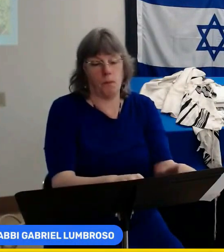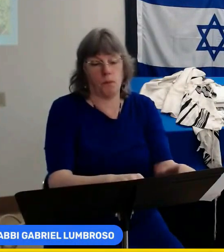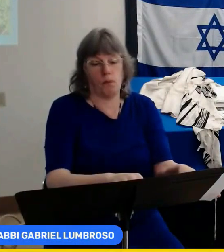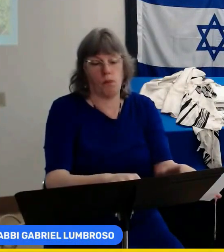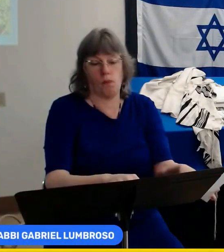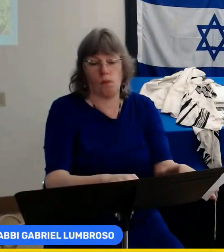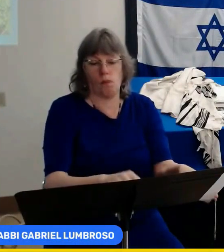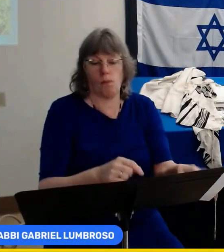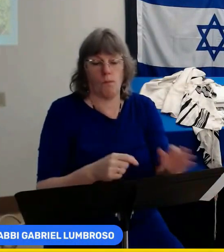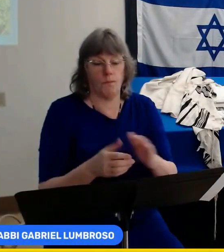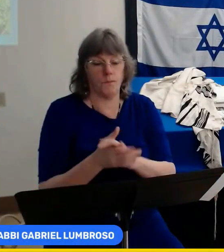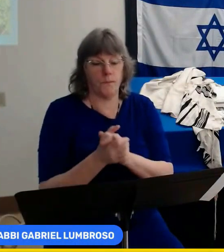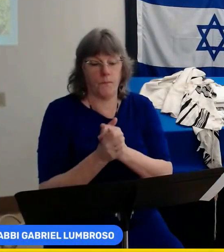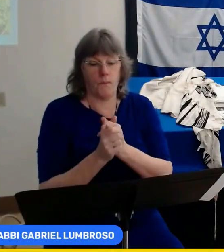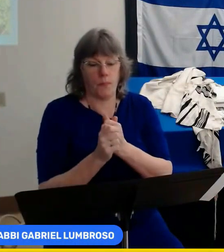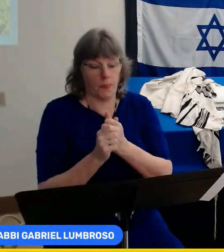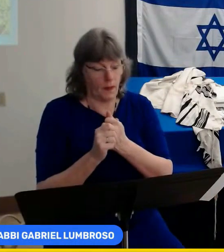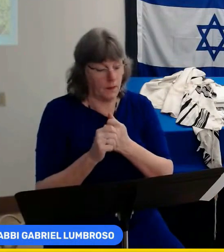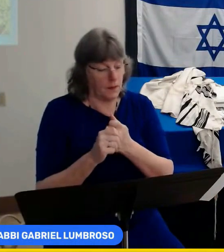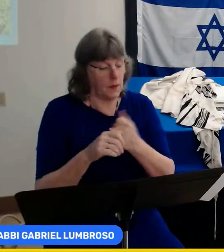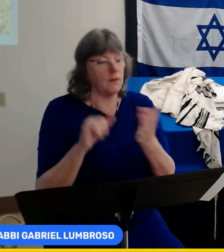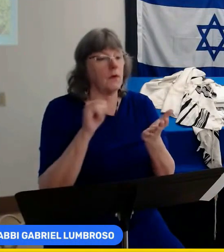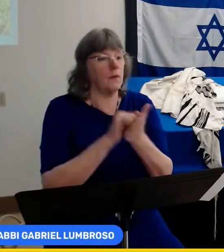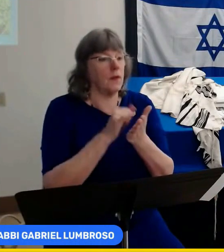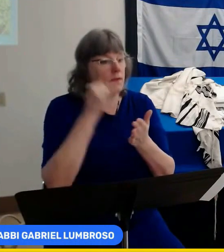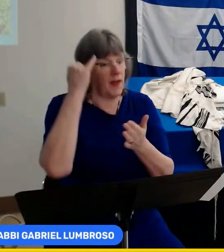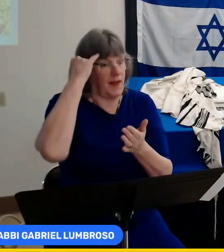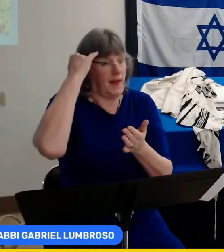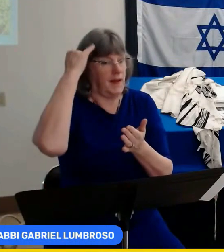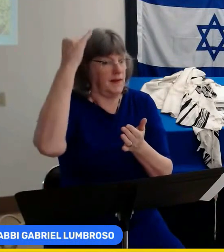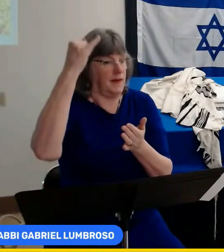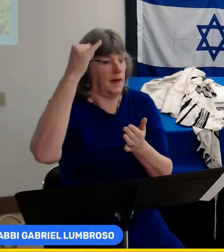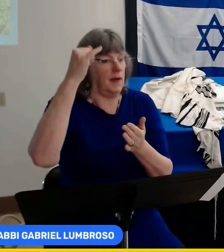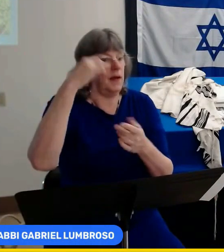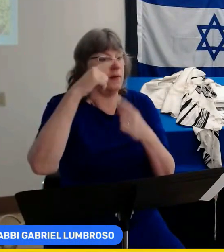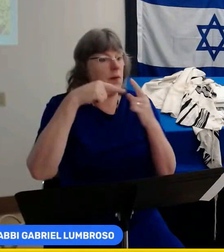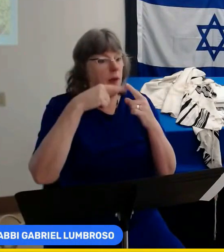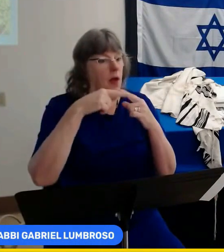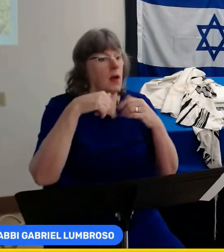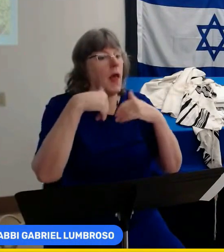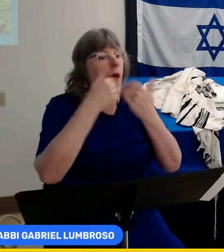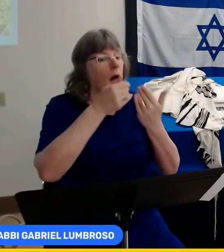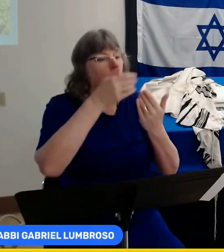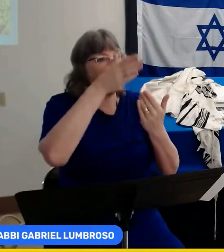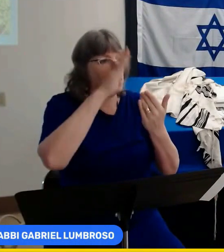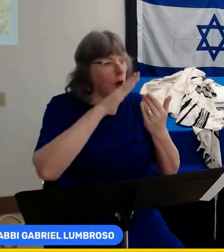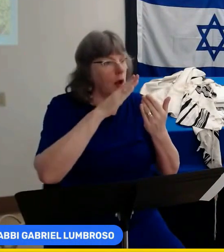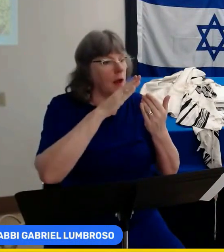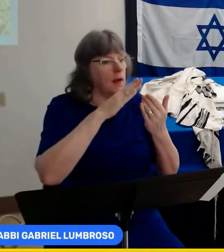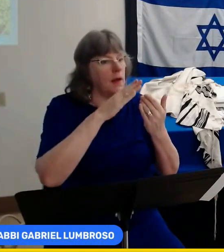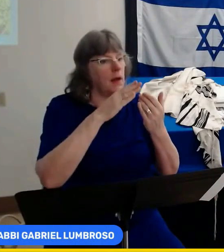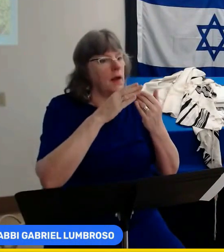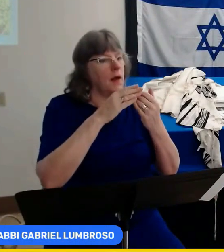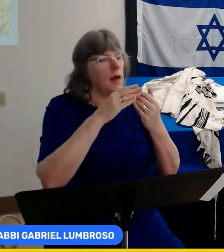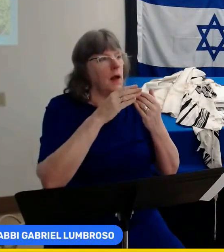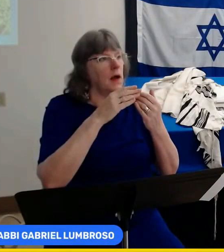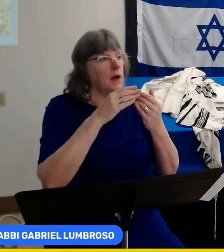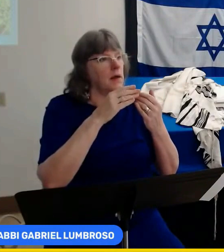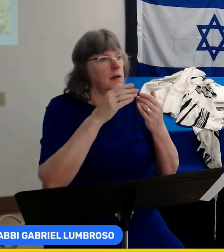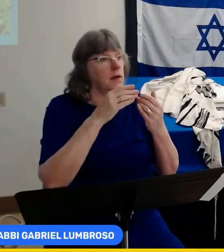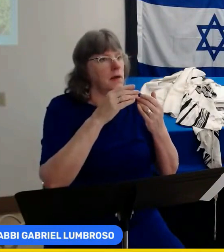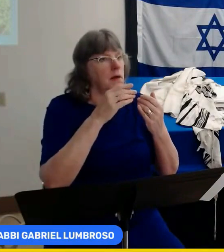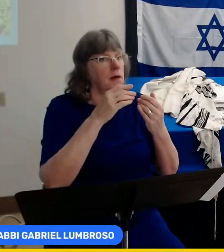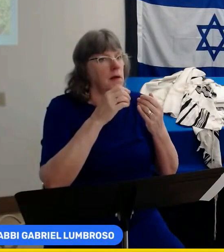day. And this notion is valid today.